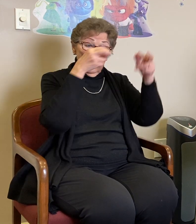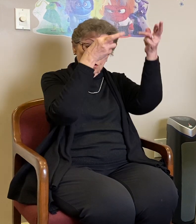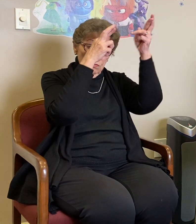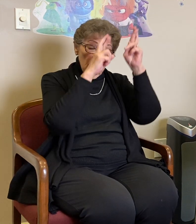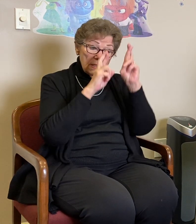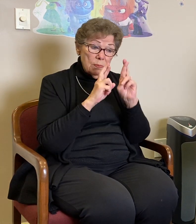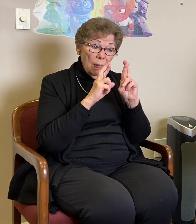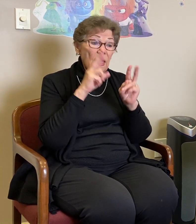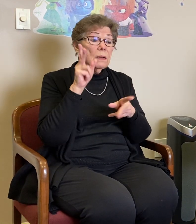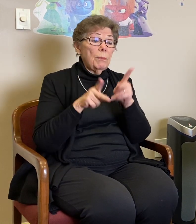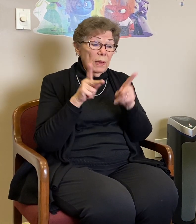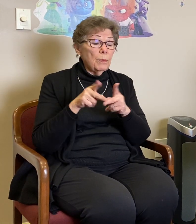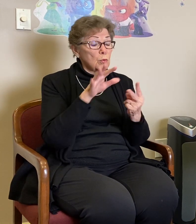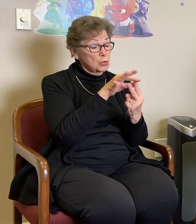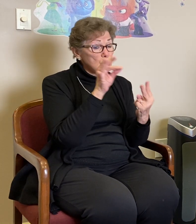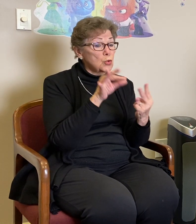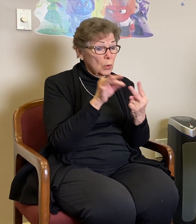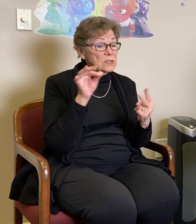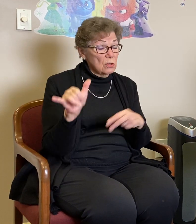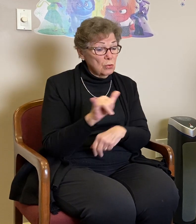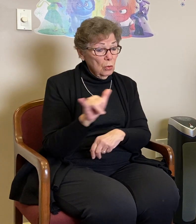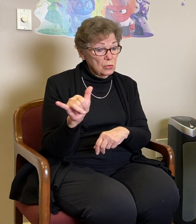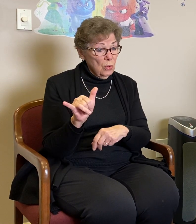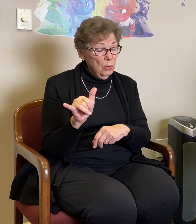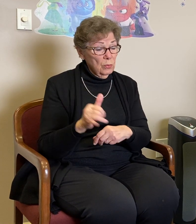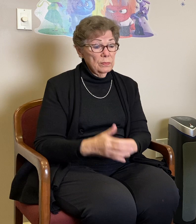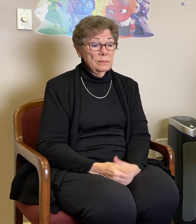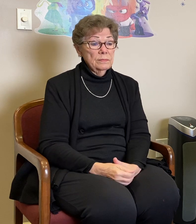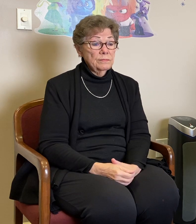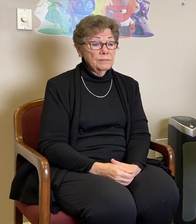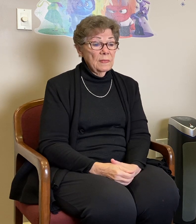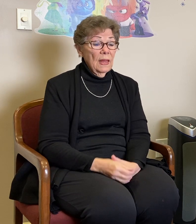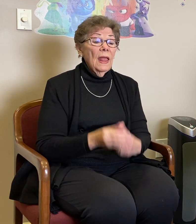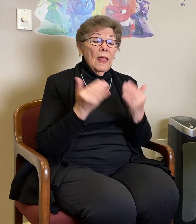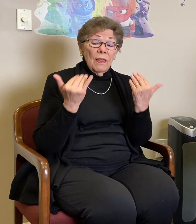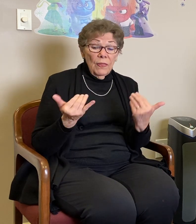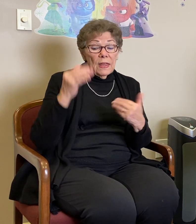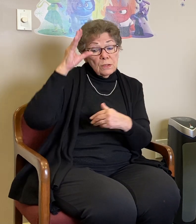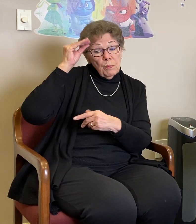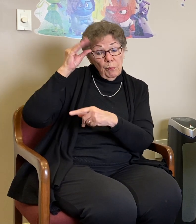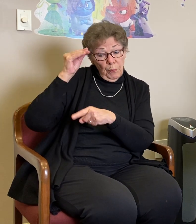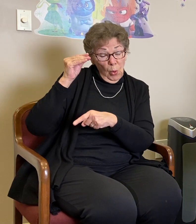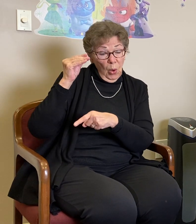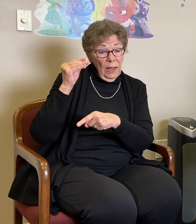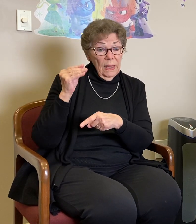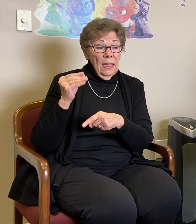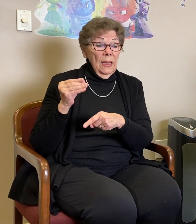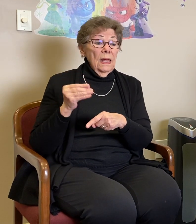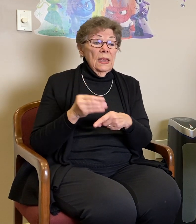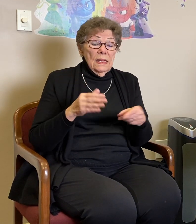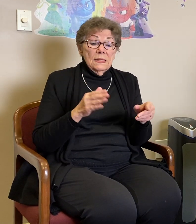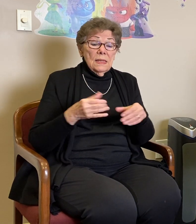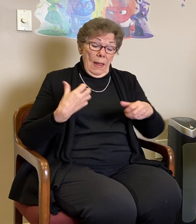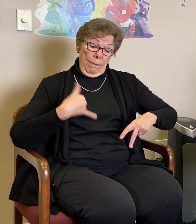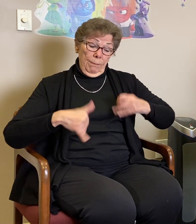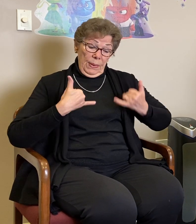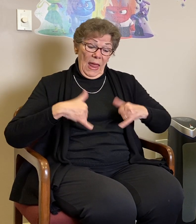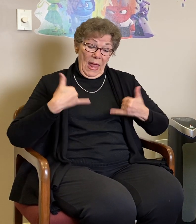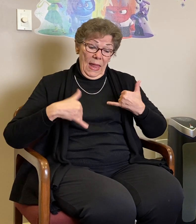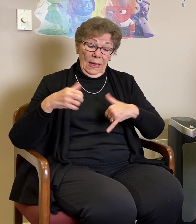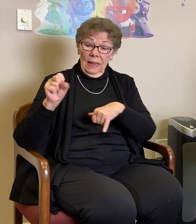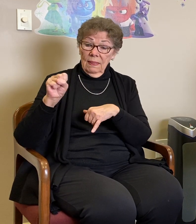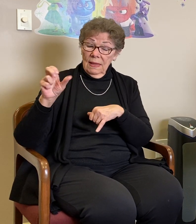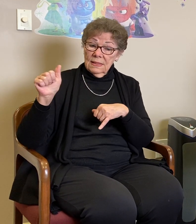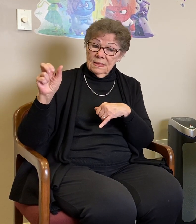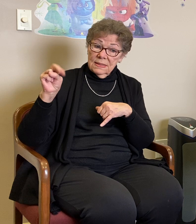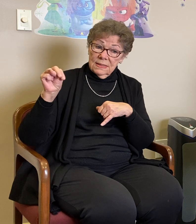respect people's choices too. This boy is playing in the sandbox at